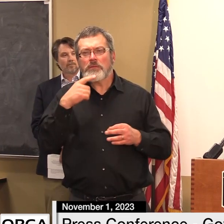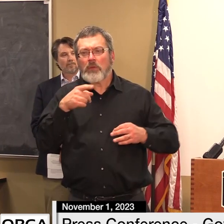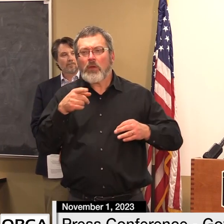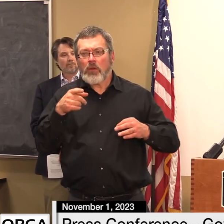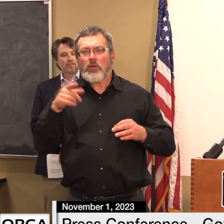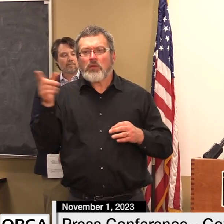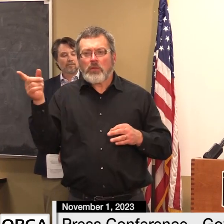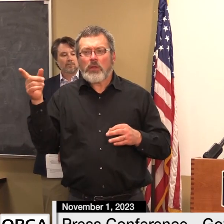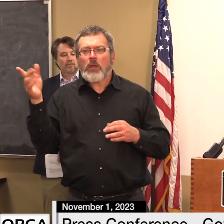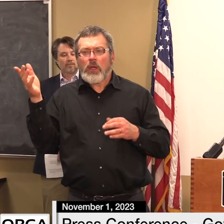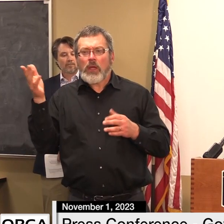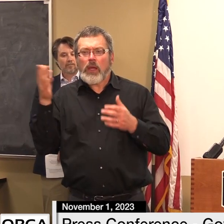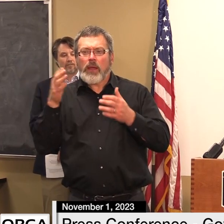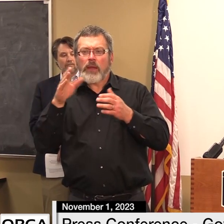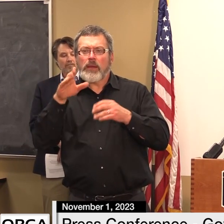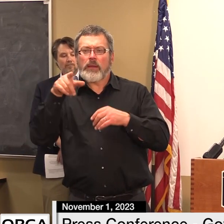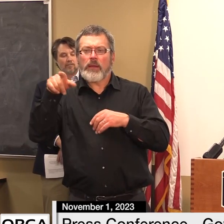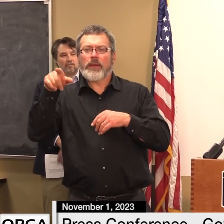Again,